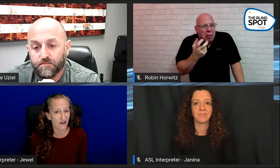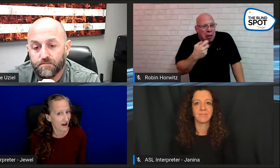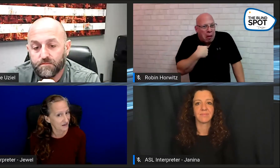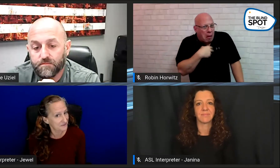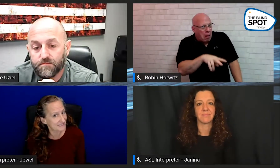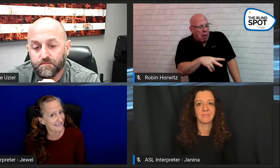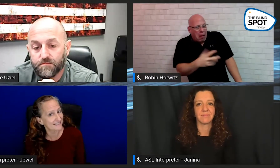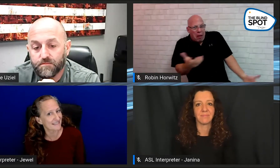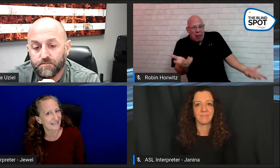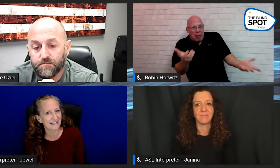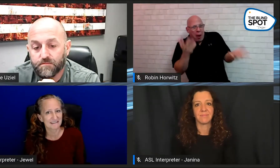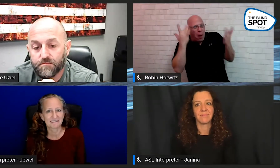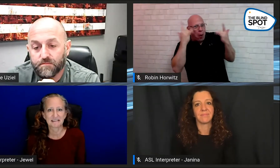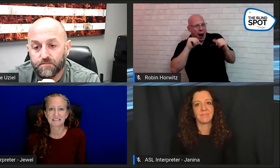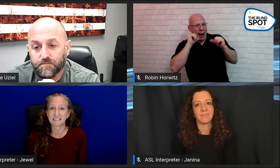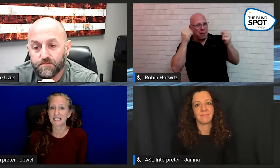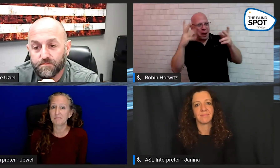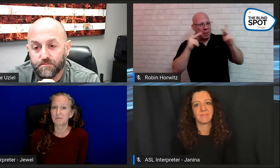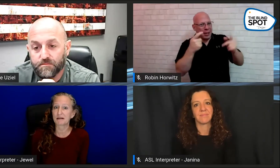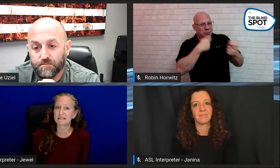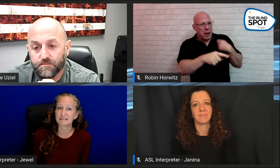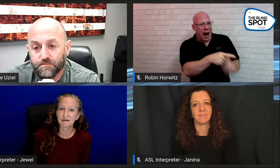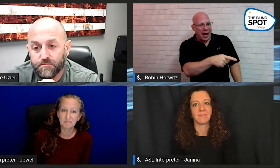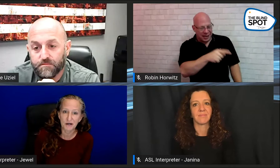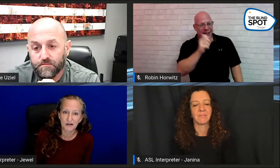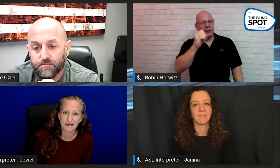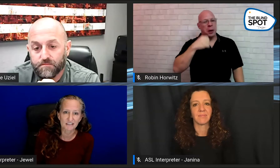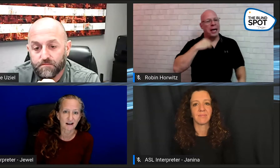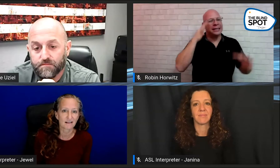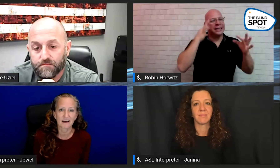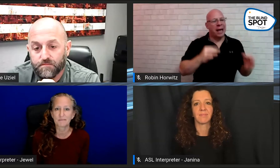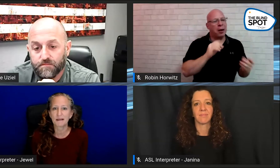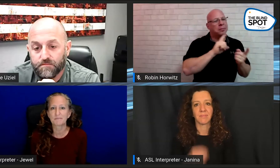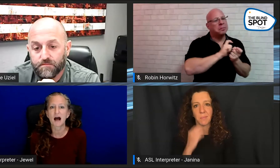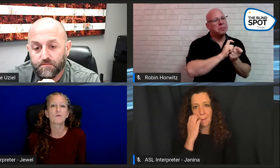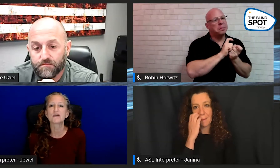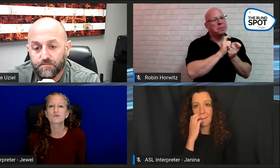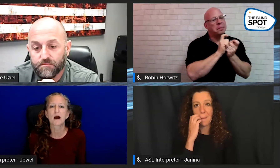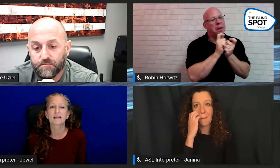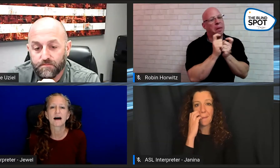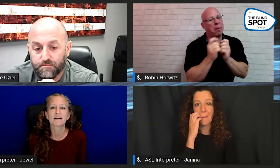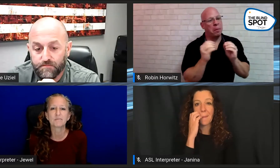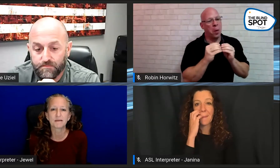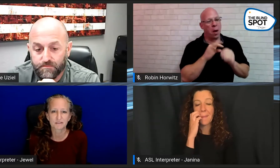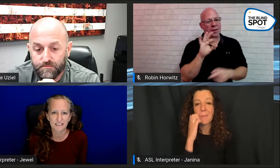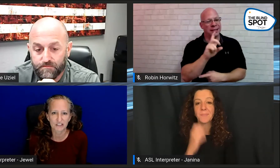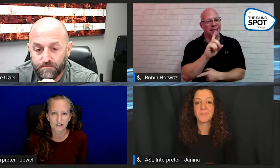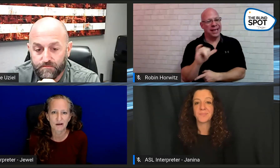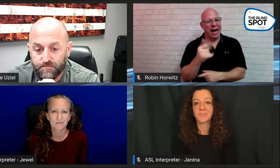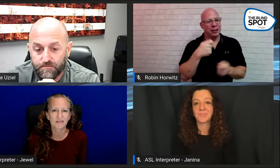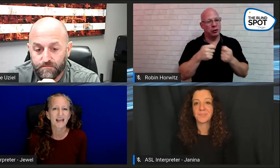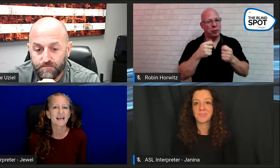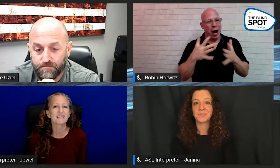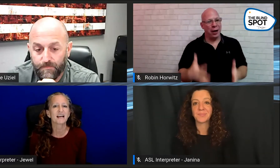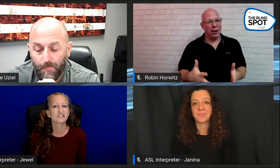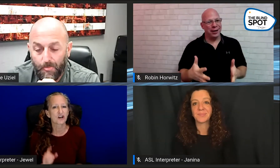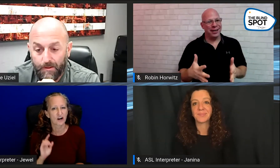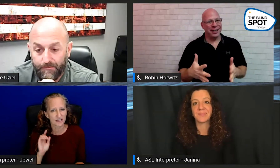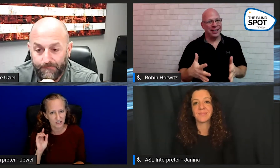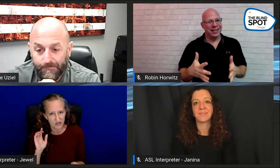I thought it was easy. It seemed pretty simple. I saw a lot of people. I wondered why a lot of people didn't do it. But